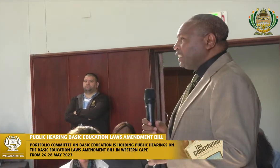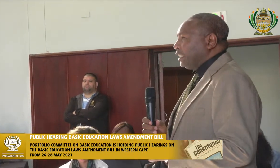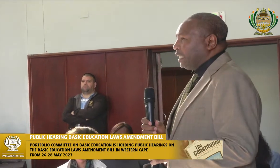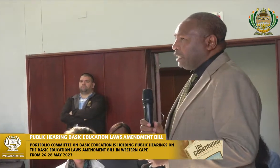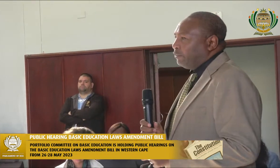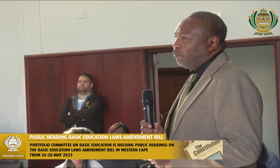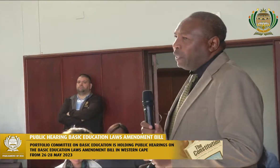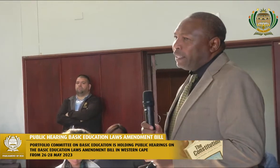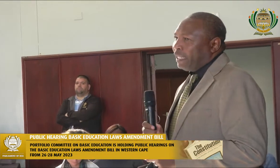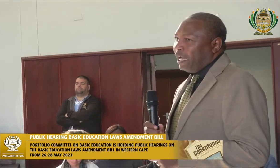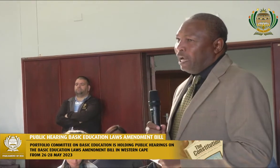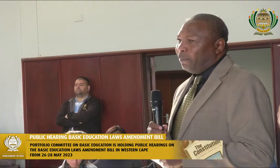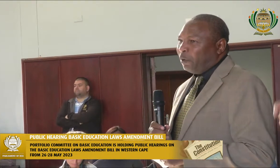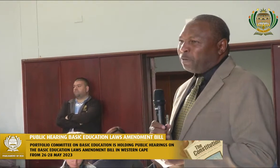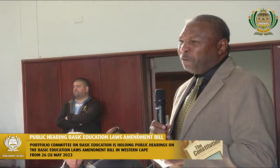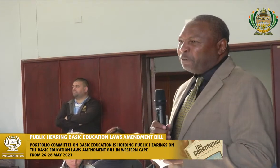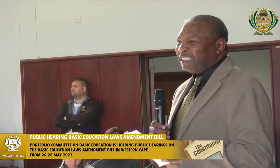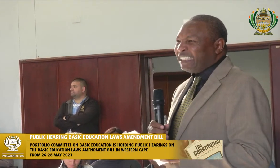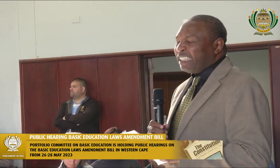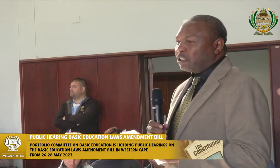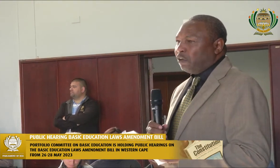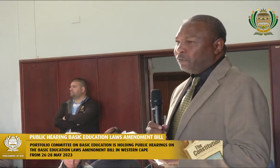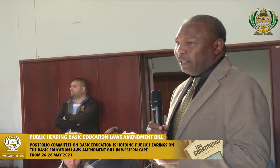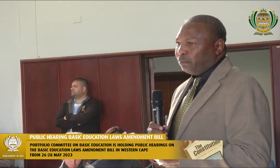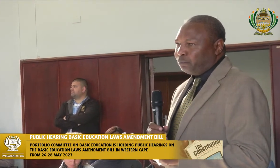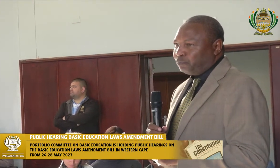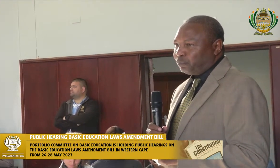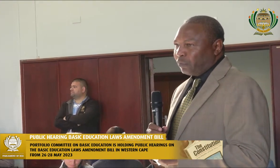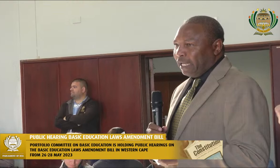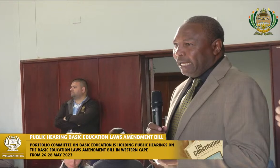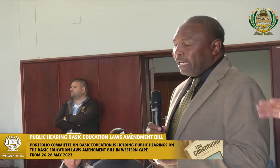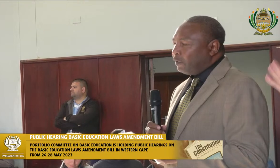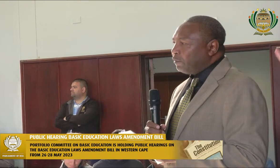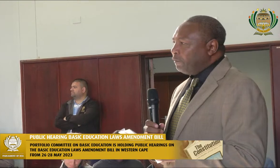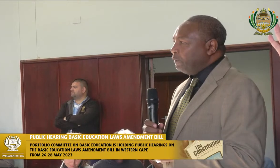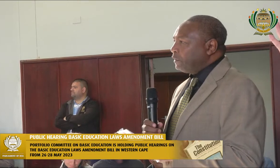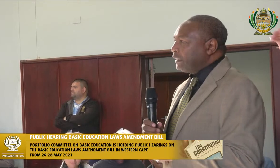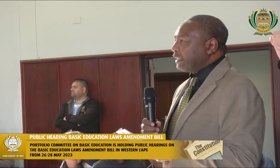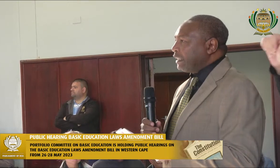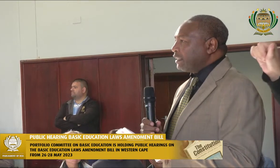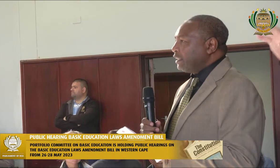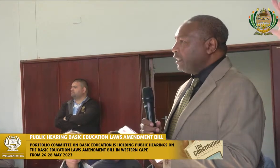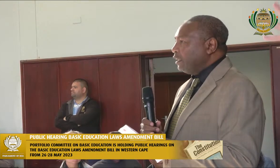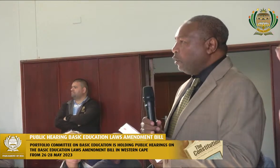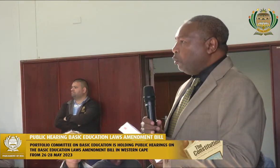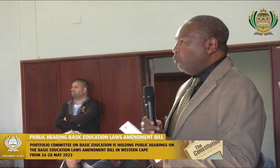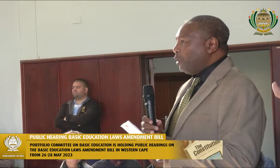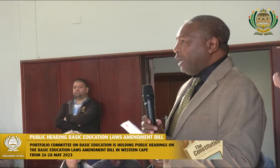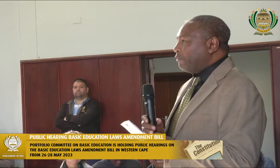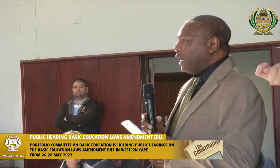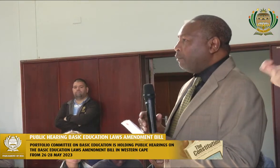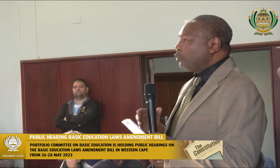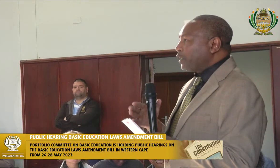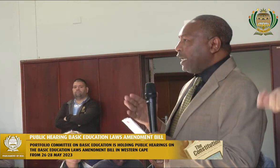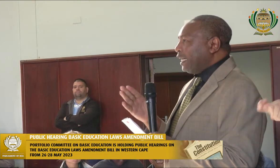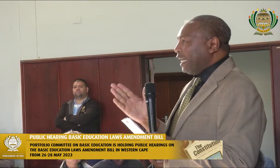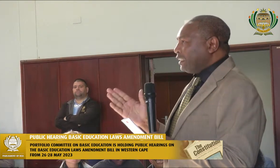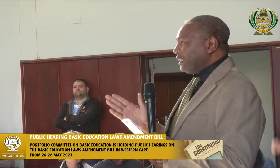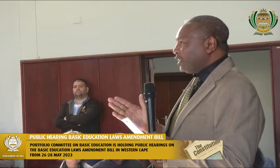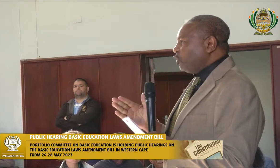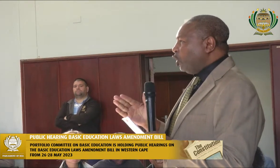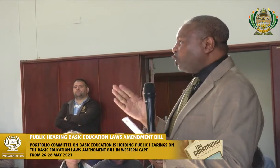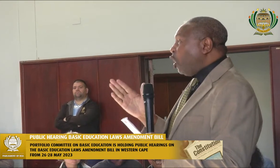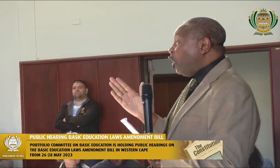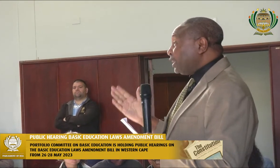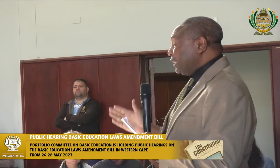are necessary. There are about 56 of them. And out of the 56, we have come to